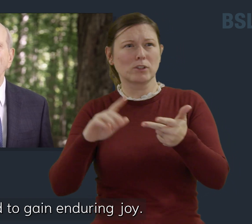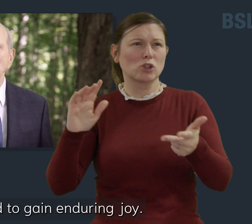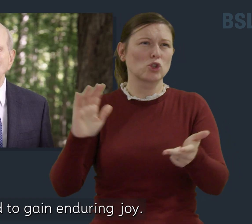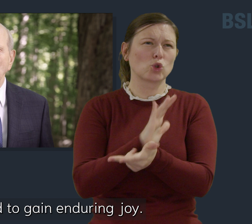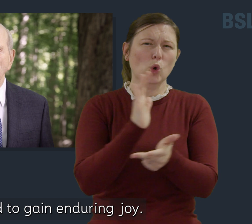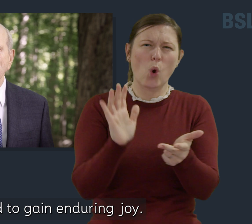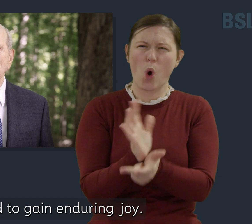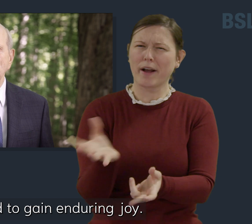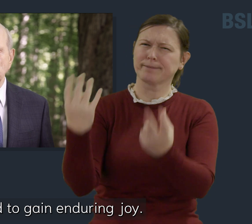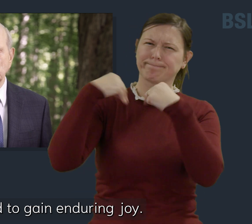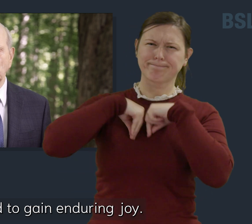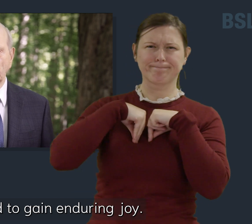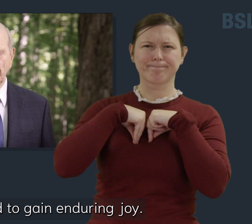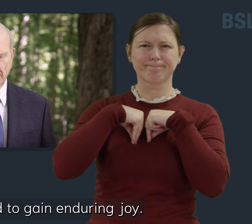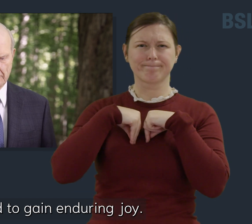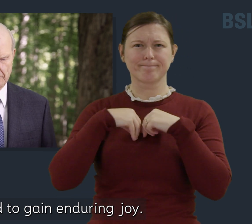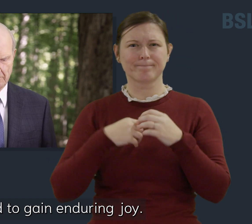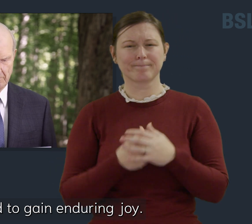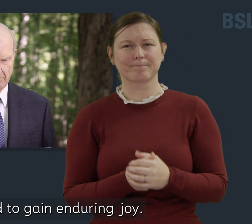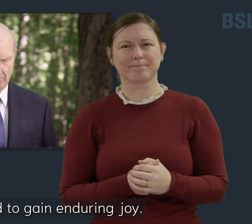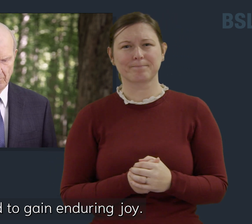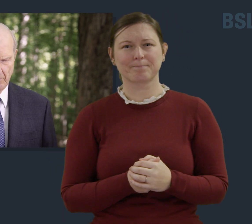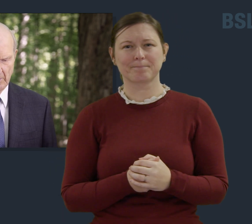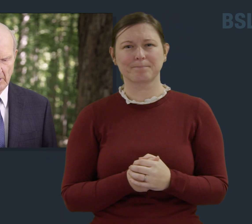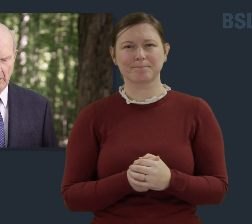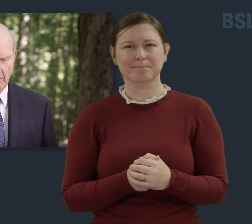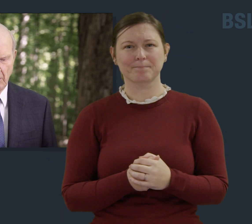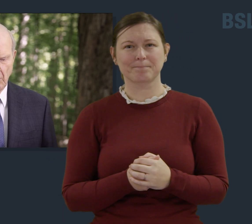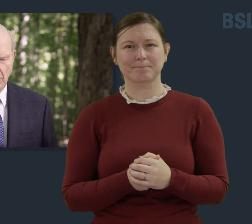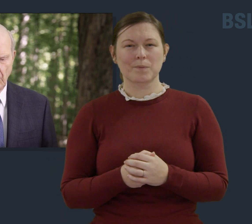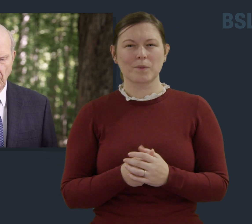gain enduring joy.